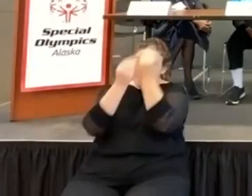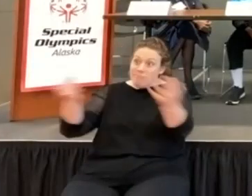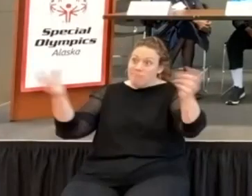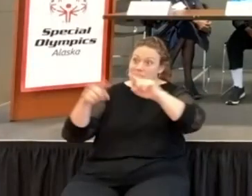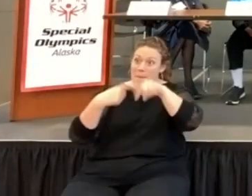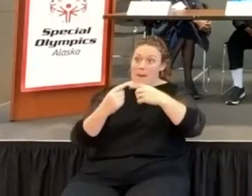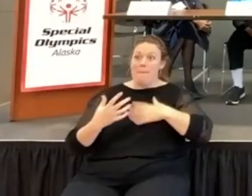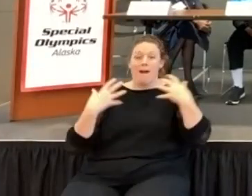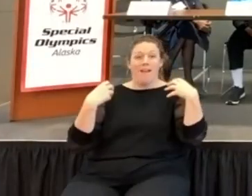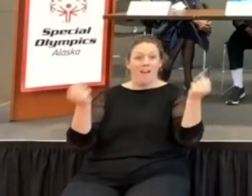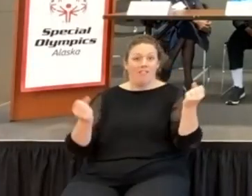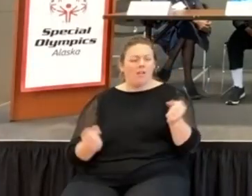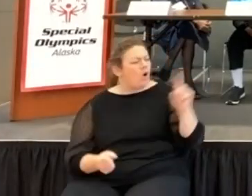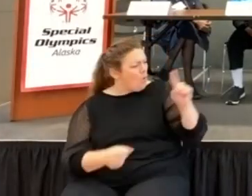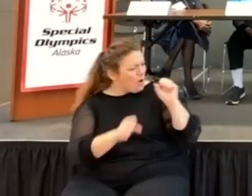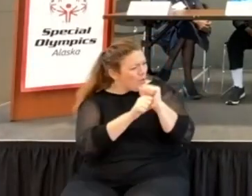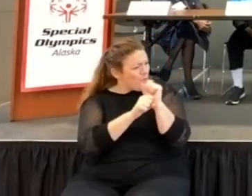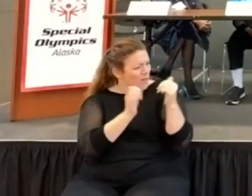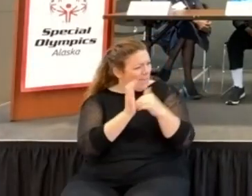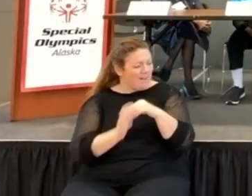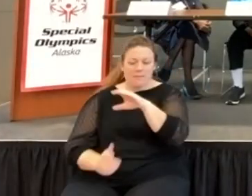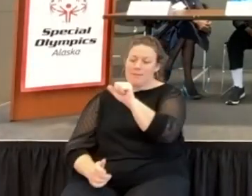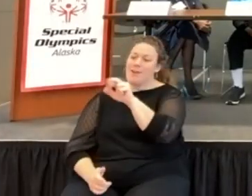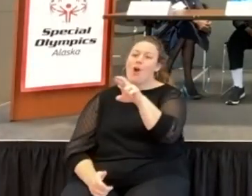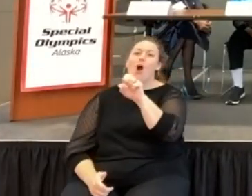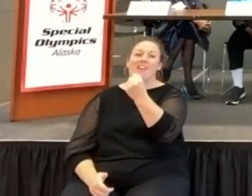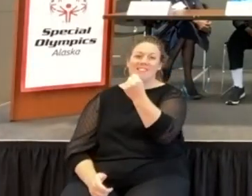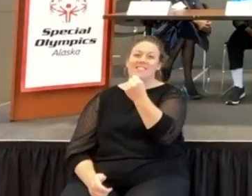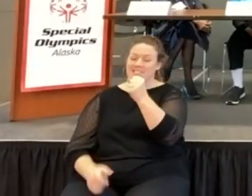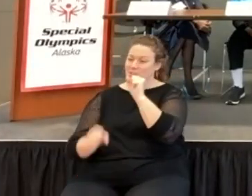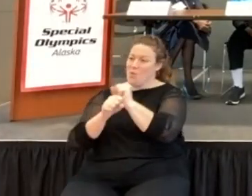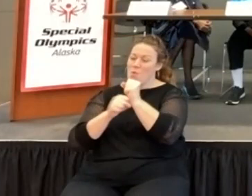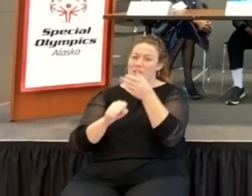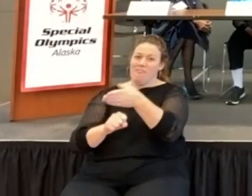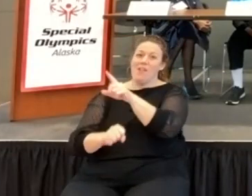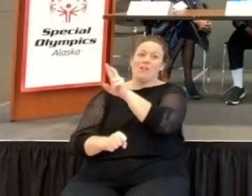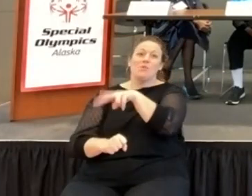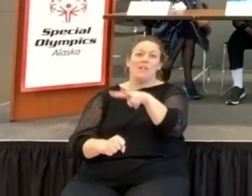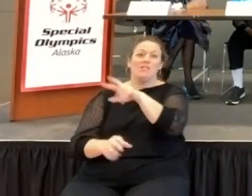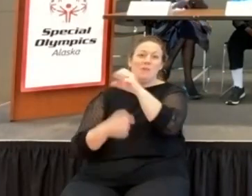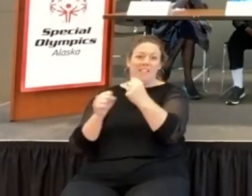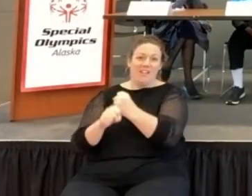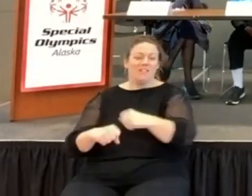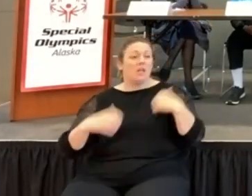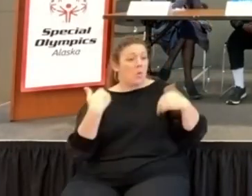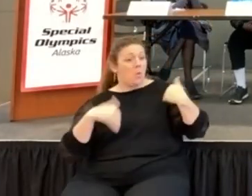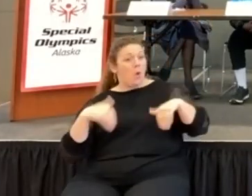Mike? card. Cars. Excellent. And I've been there for 22 years. 22 years of